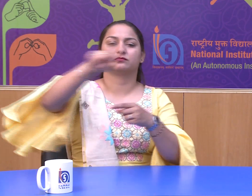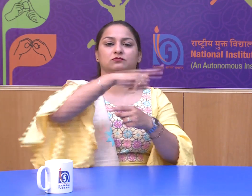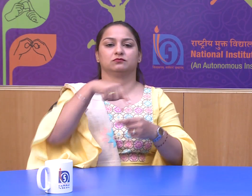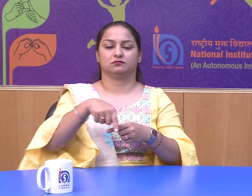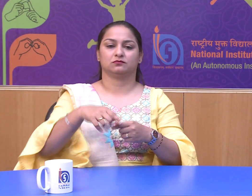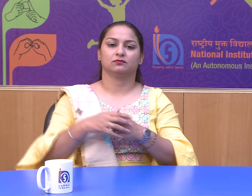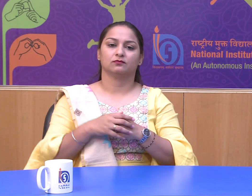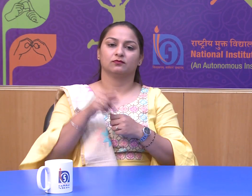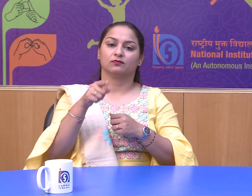was that of